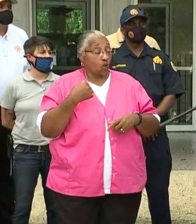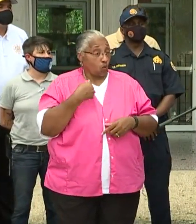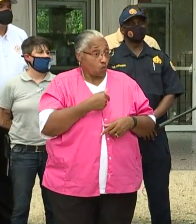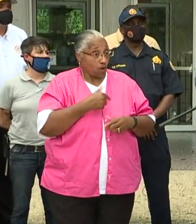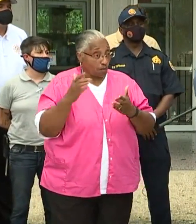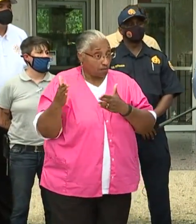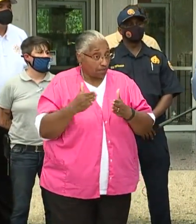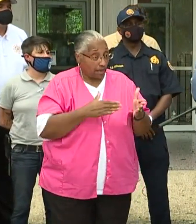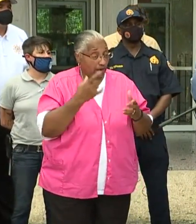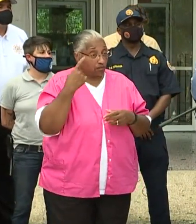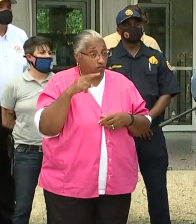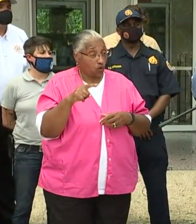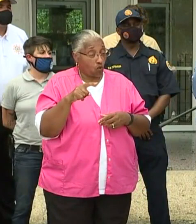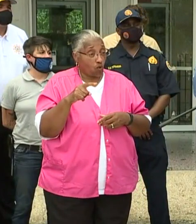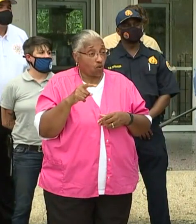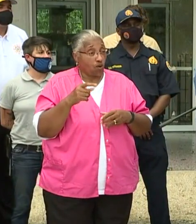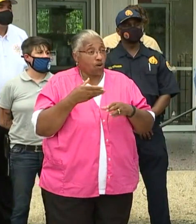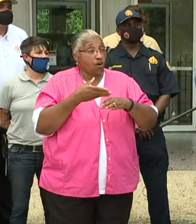were planning for a